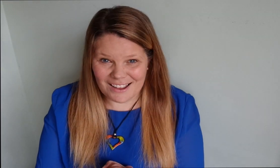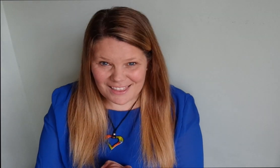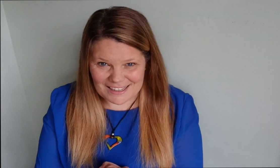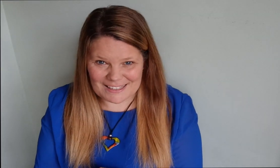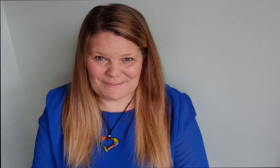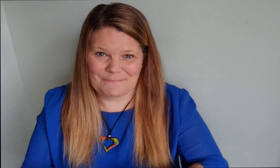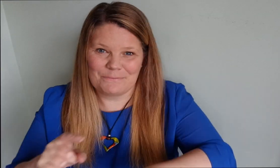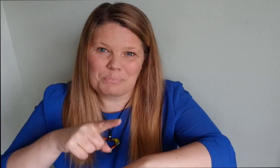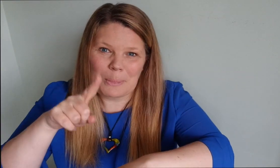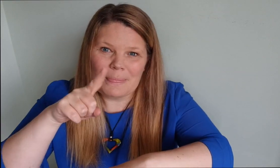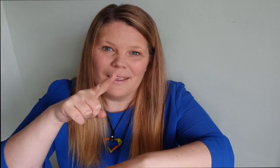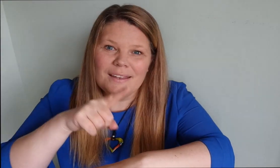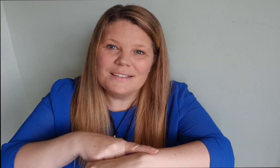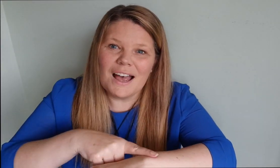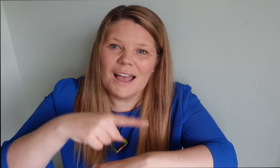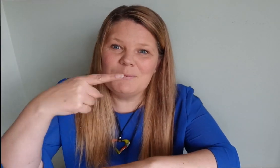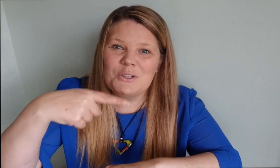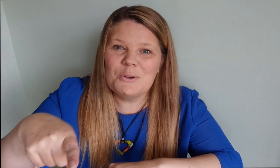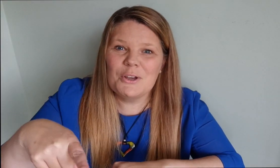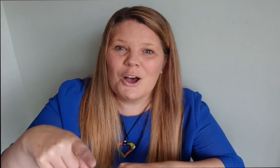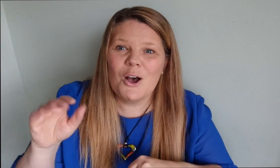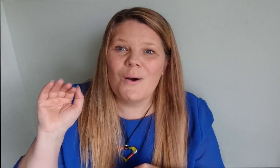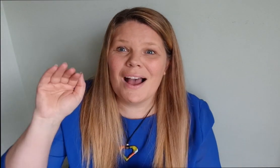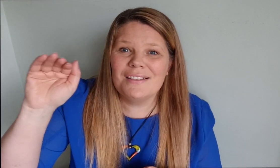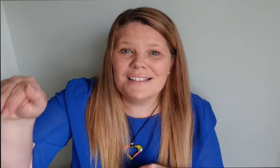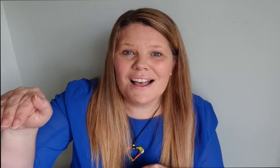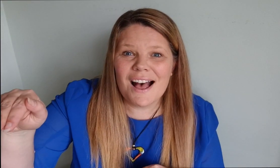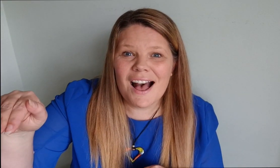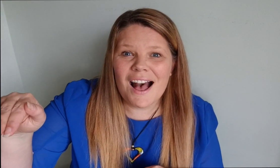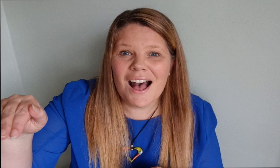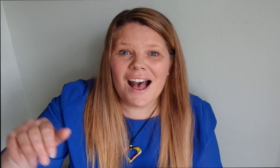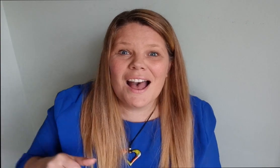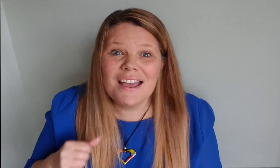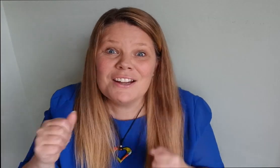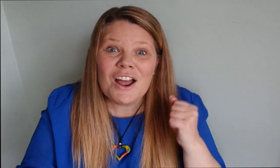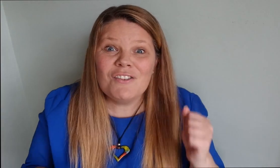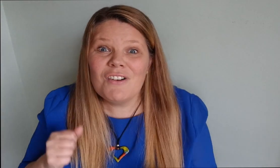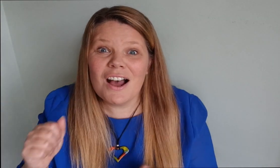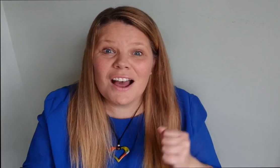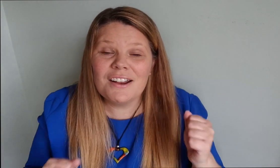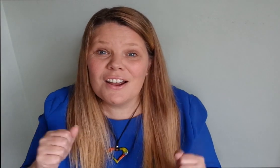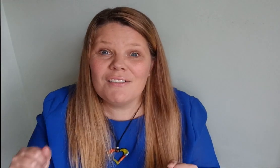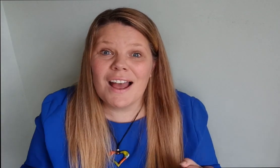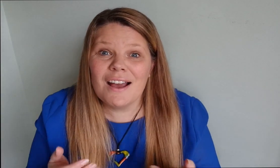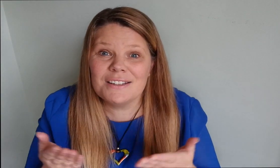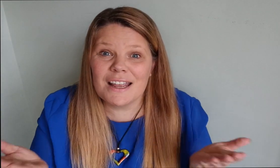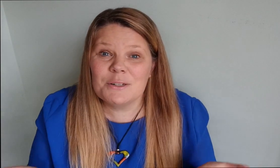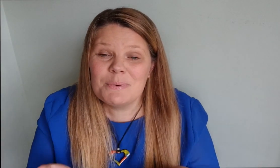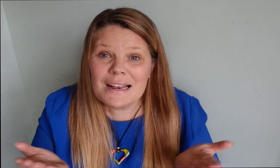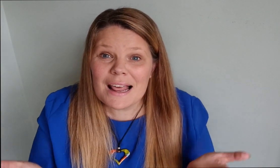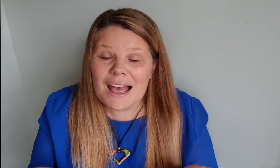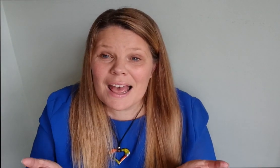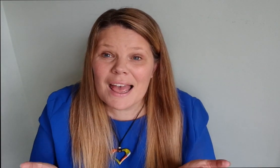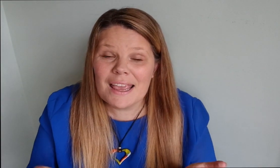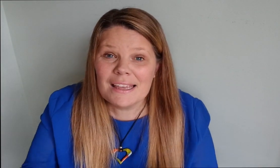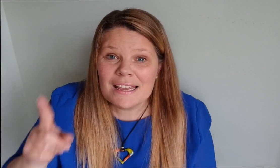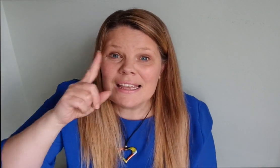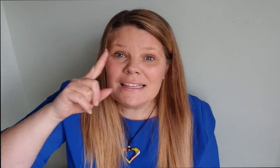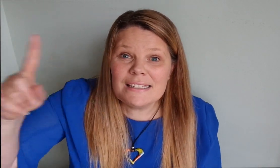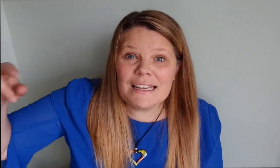this. Time to go outside, run around and play, see